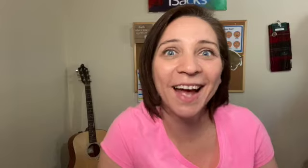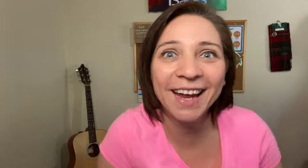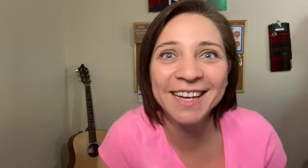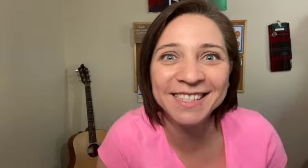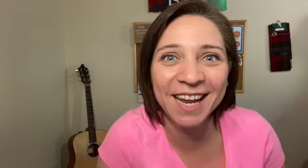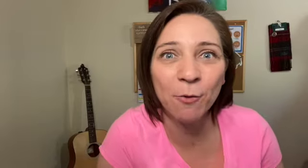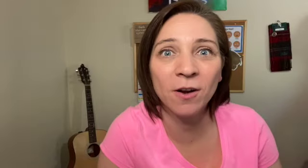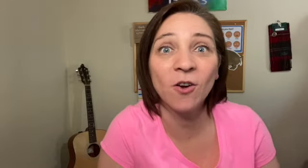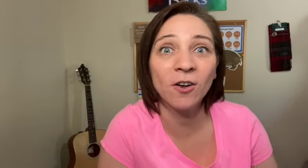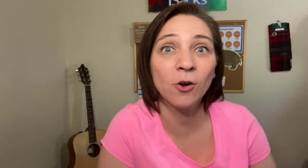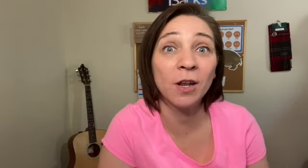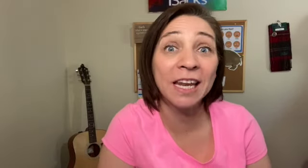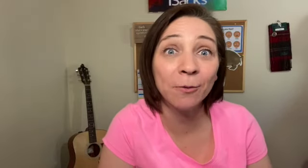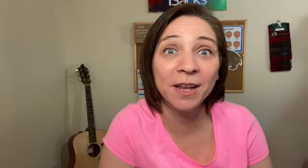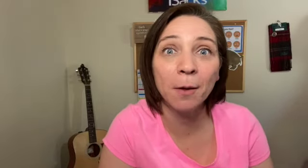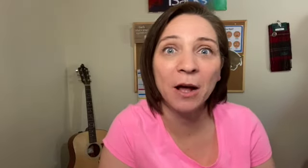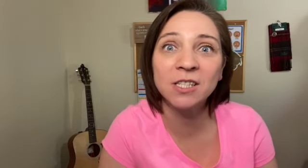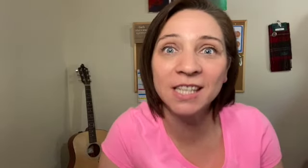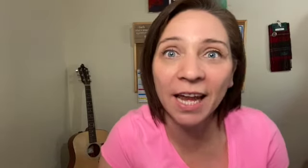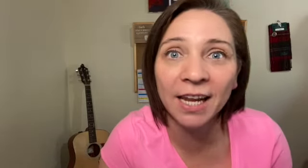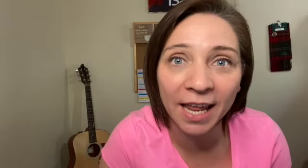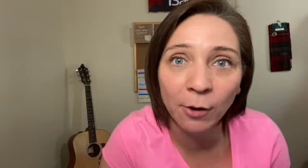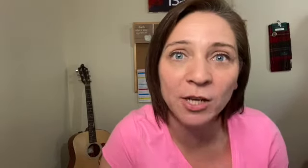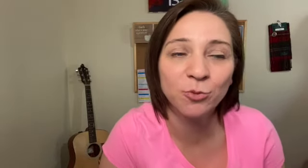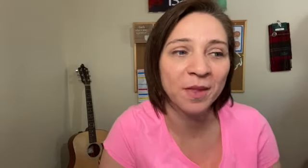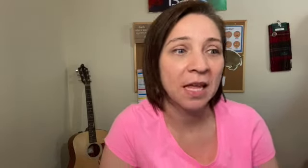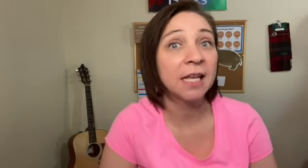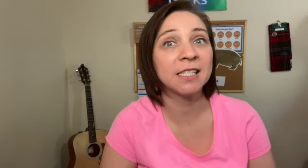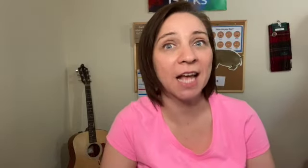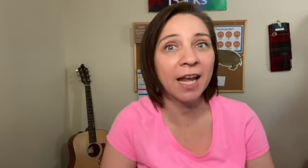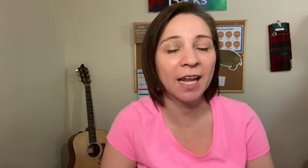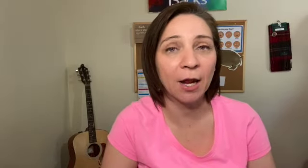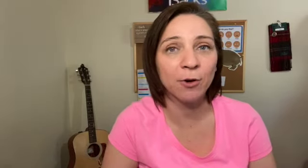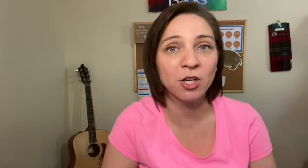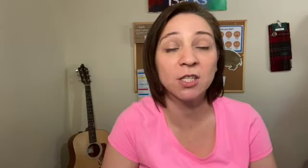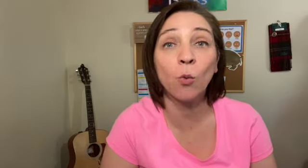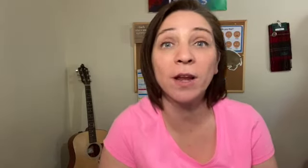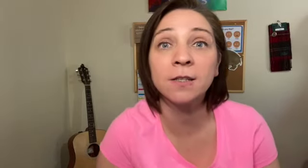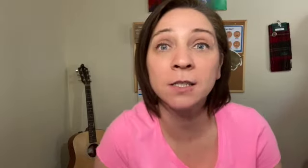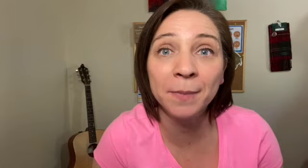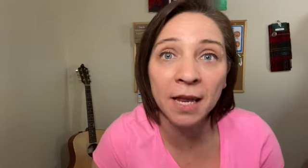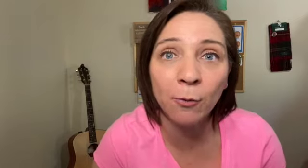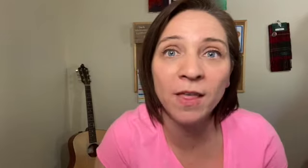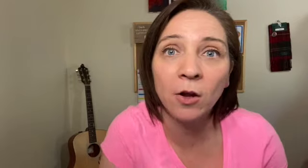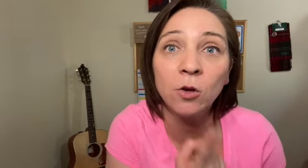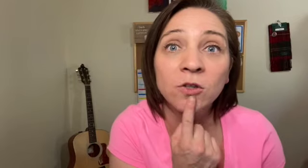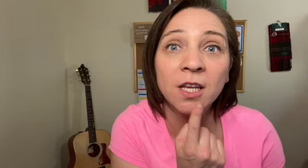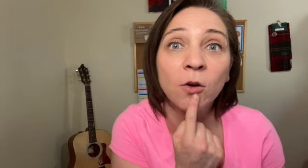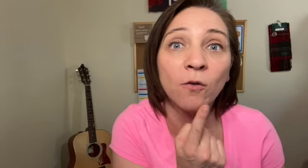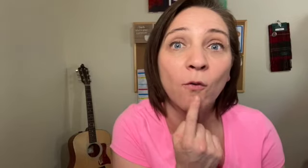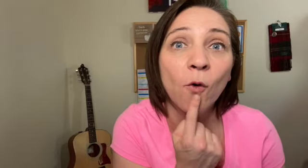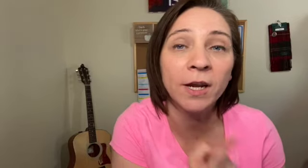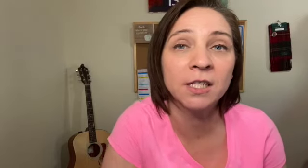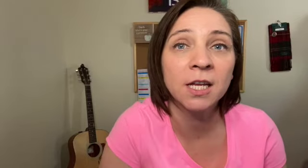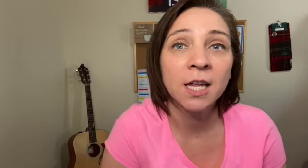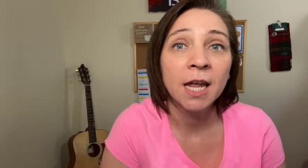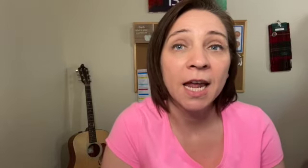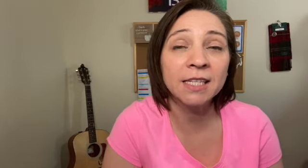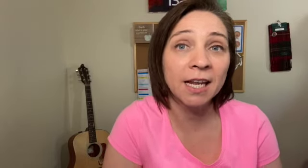Hi guys, today I want to talk to you a little bit about sign language. Sign language is a way to speak without using your voice. It's a